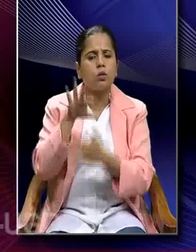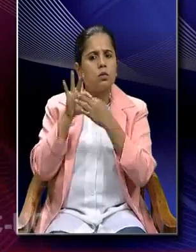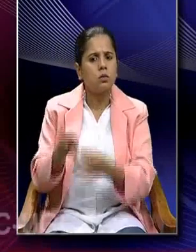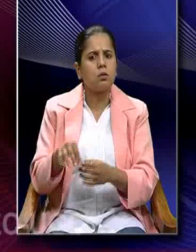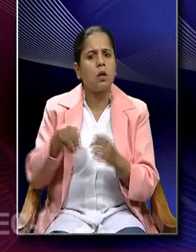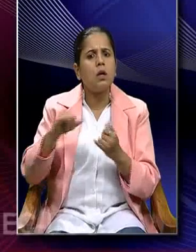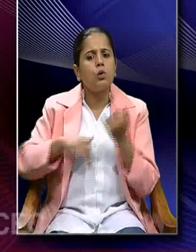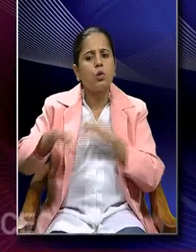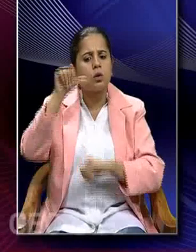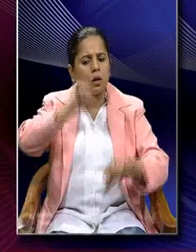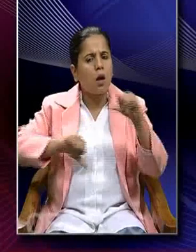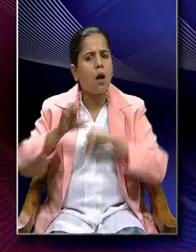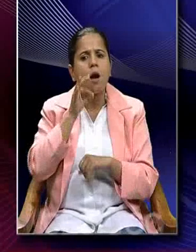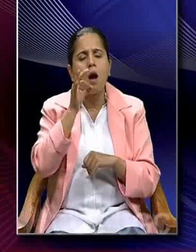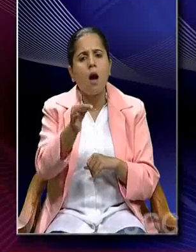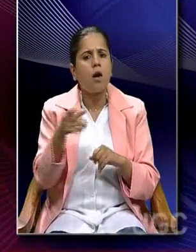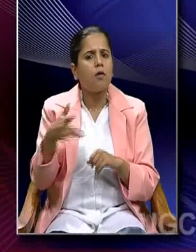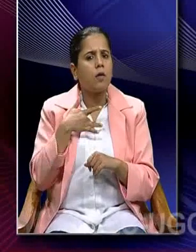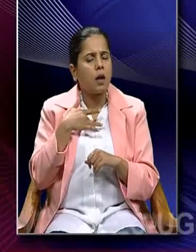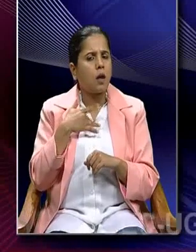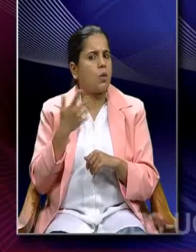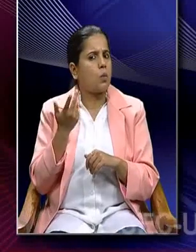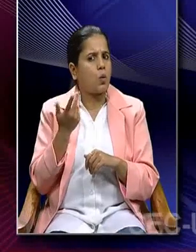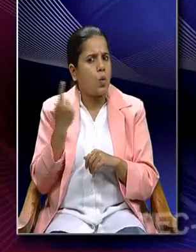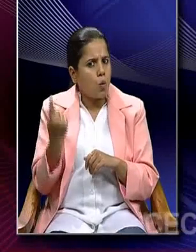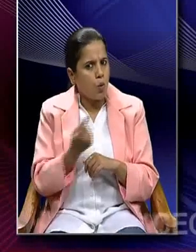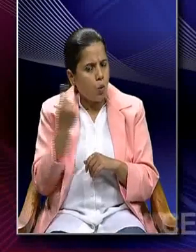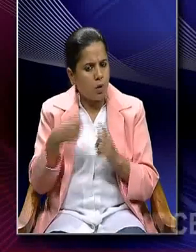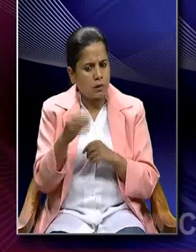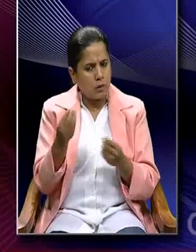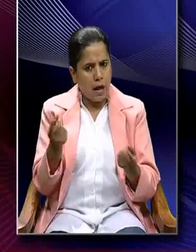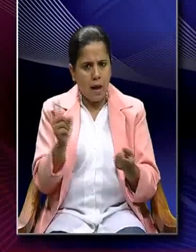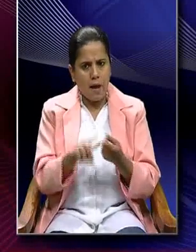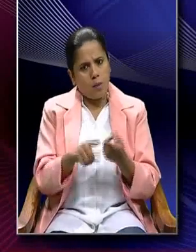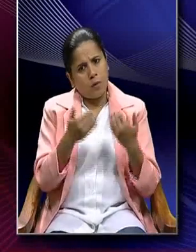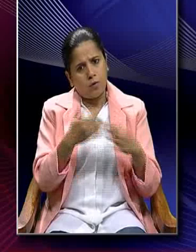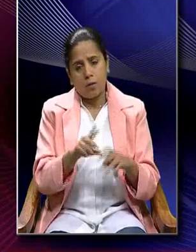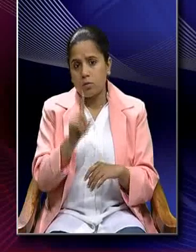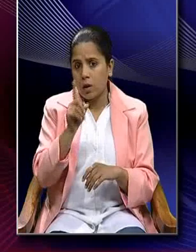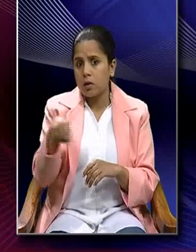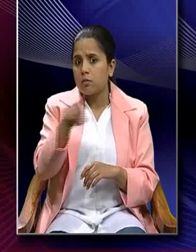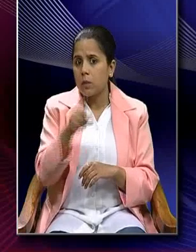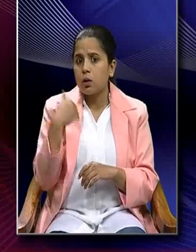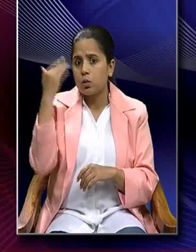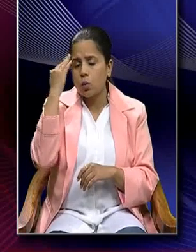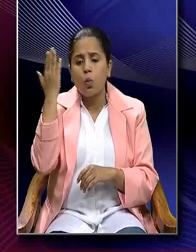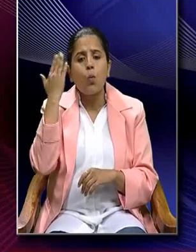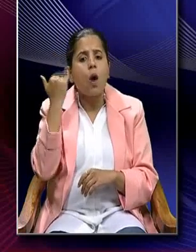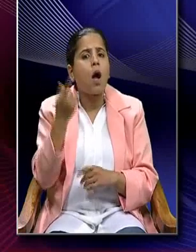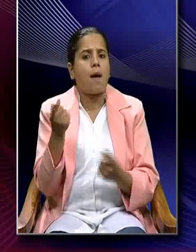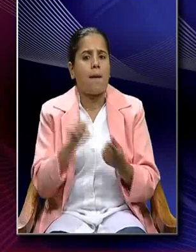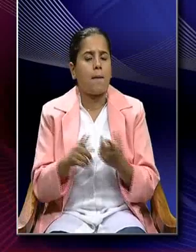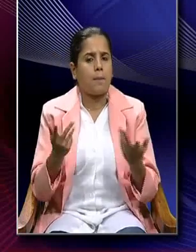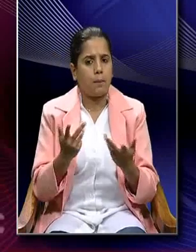scientists ask is not just that something happens, but we must know why does it happen.